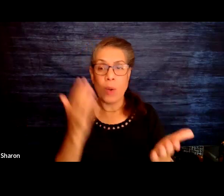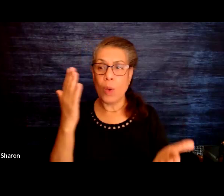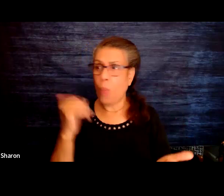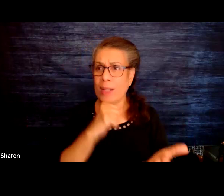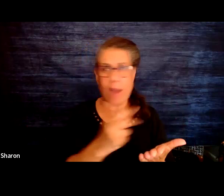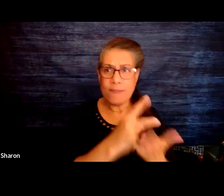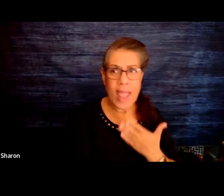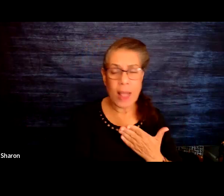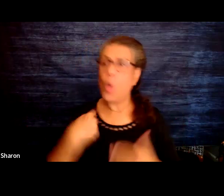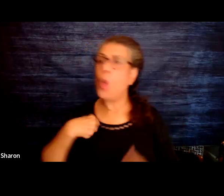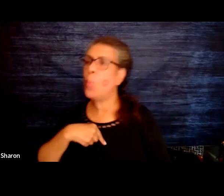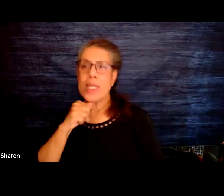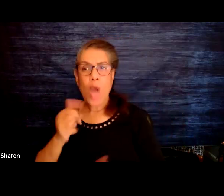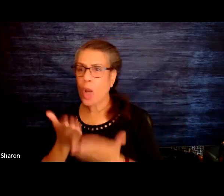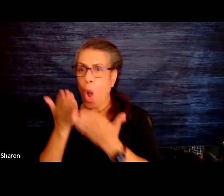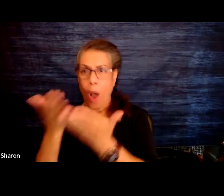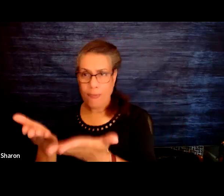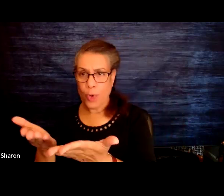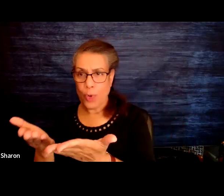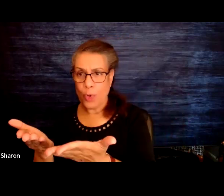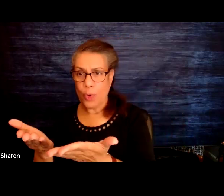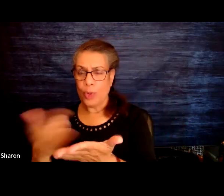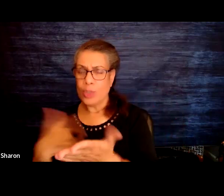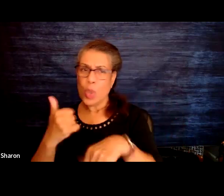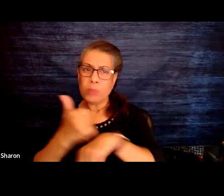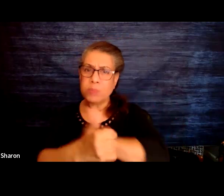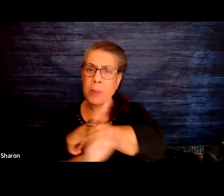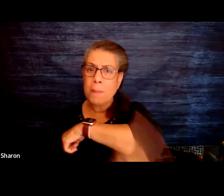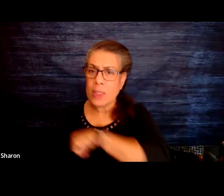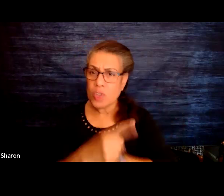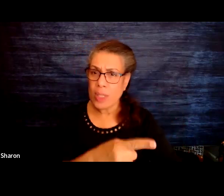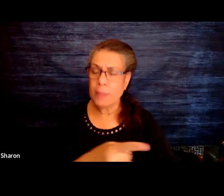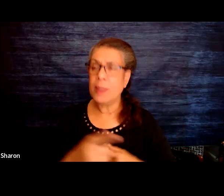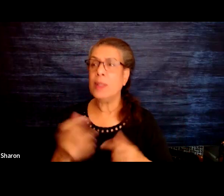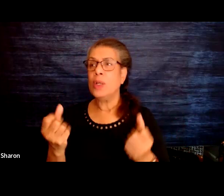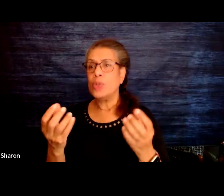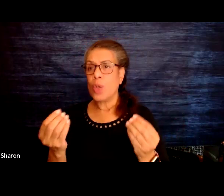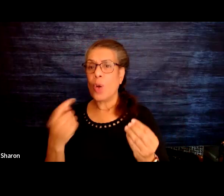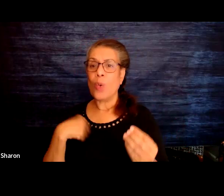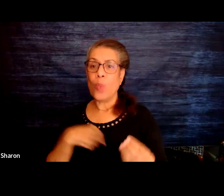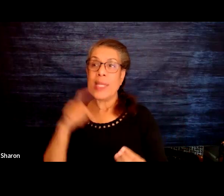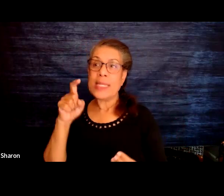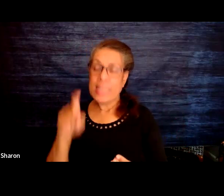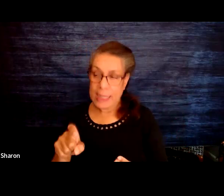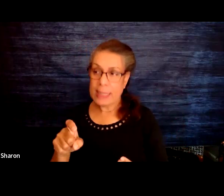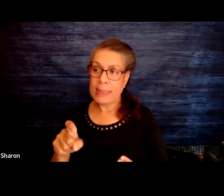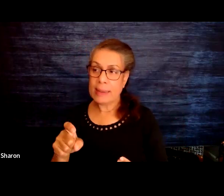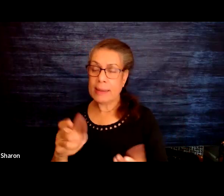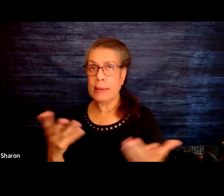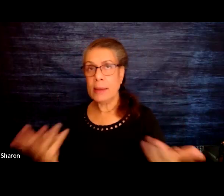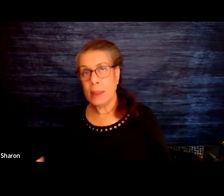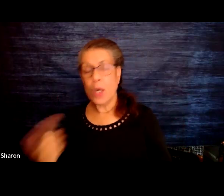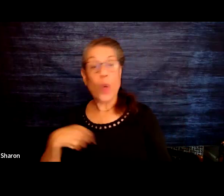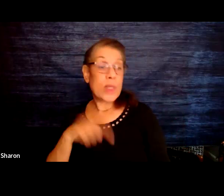them, is because we didn't offer them. And so getting to the point of having at least gotten to the point, I mean, we should be